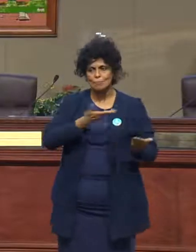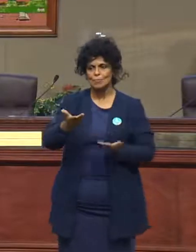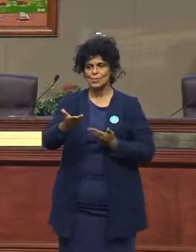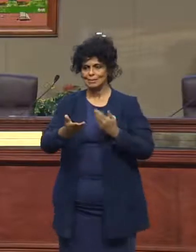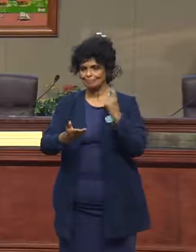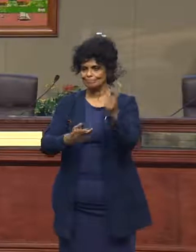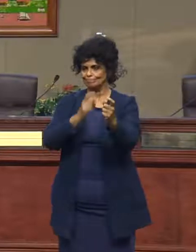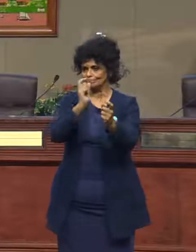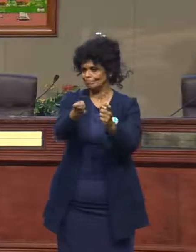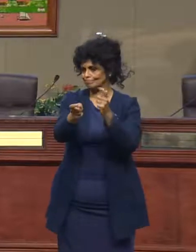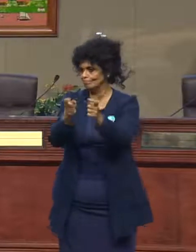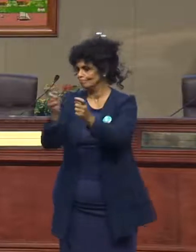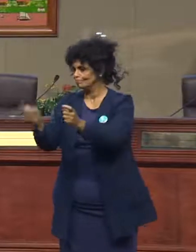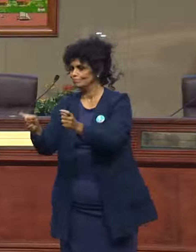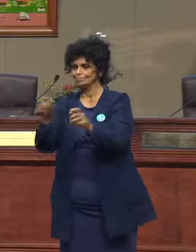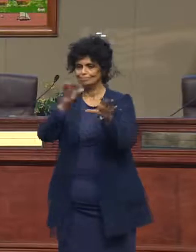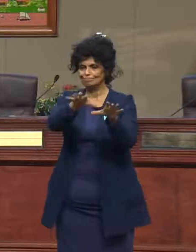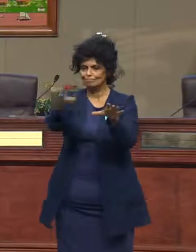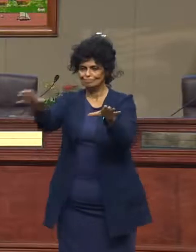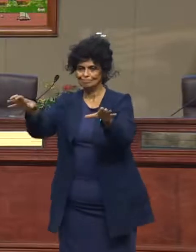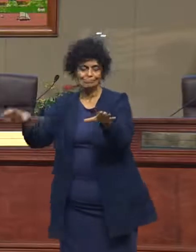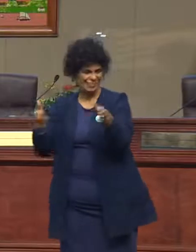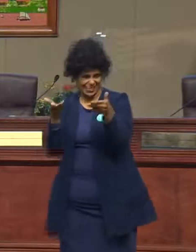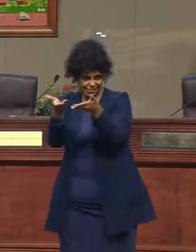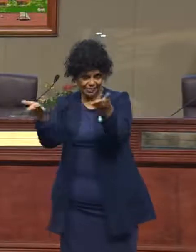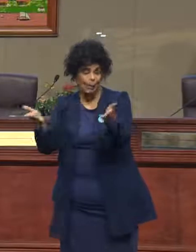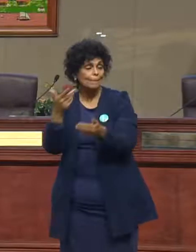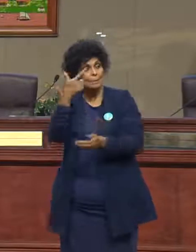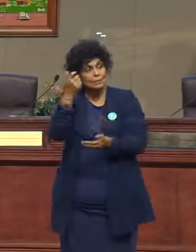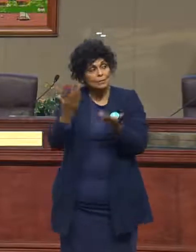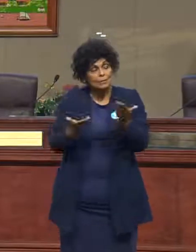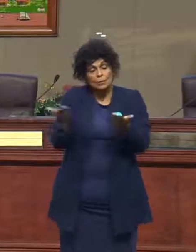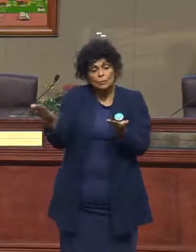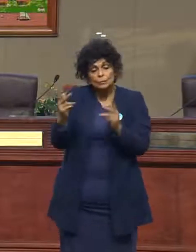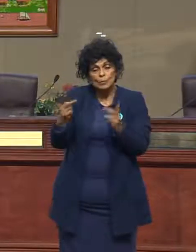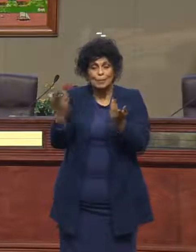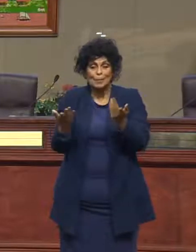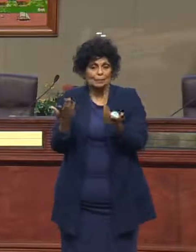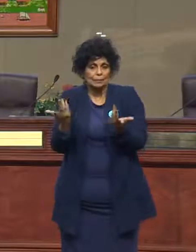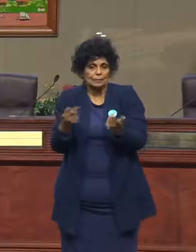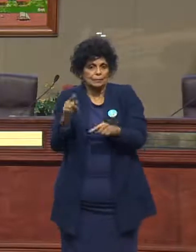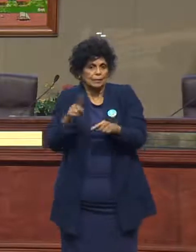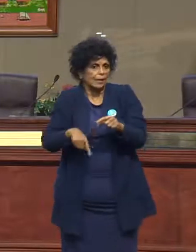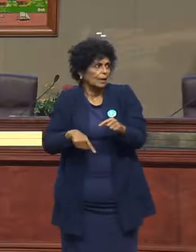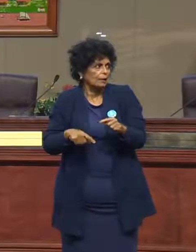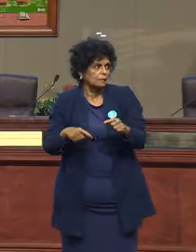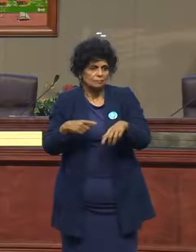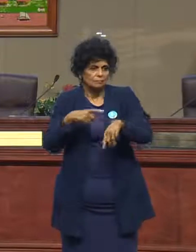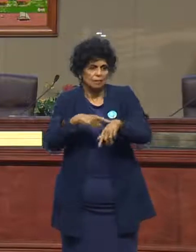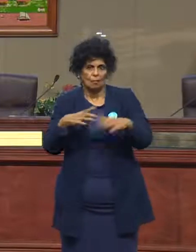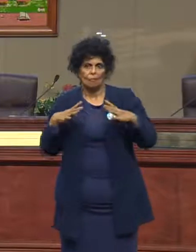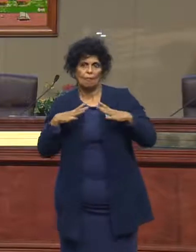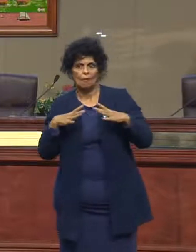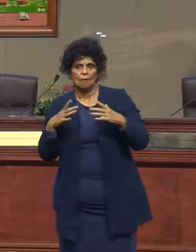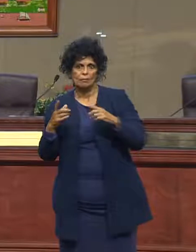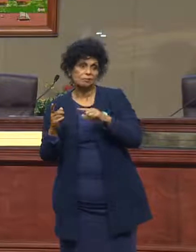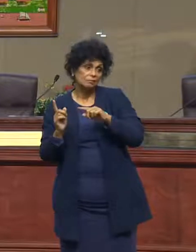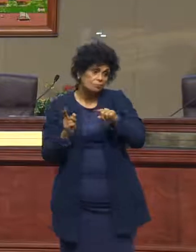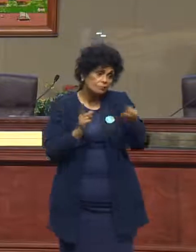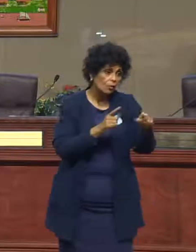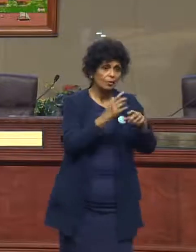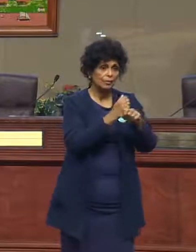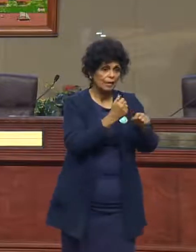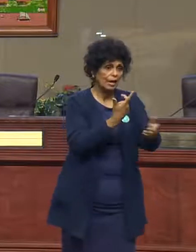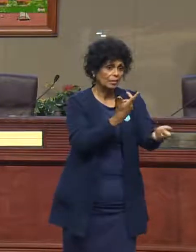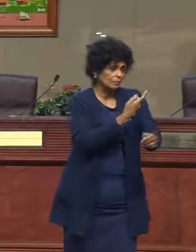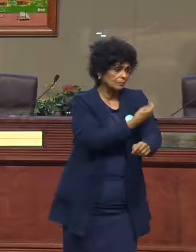provide those individuals that may not have the time to take the time off to be able to get the vaccine. But that collaboration and the willingness